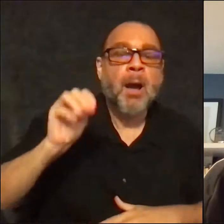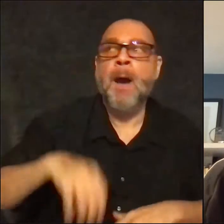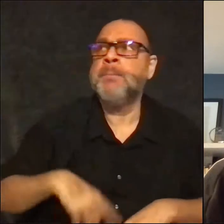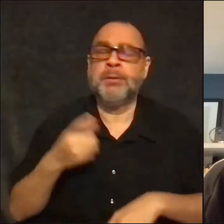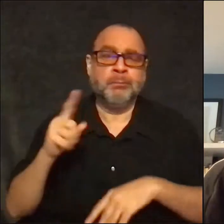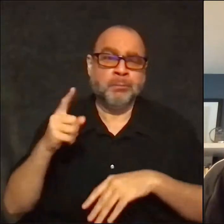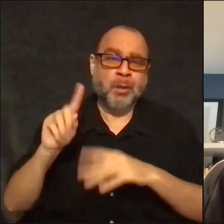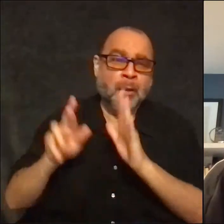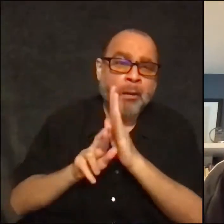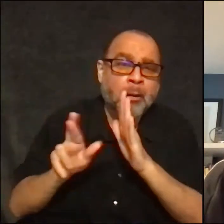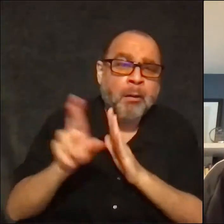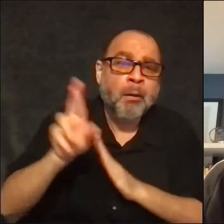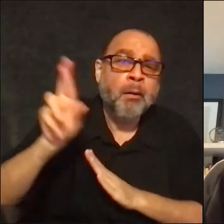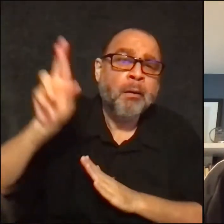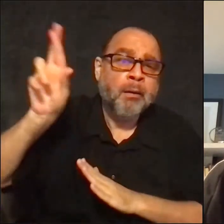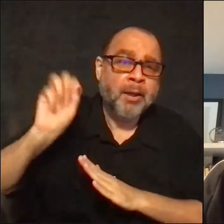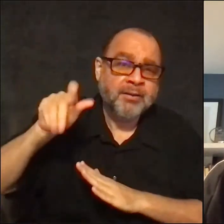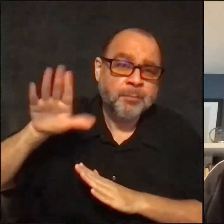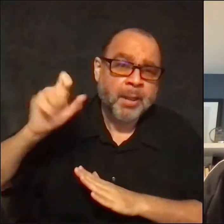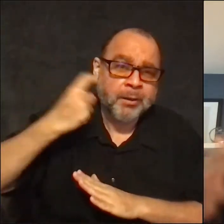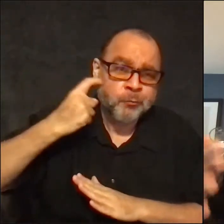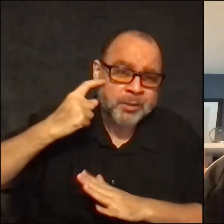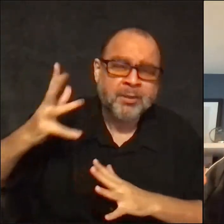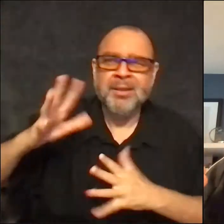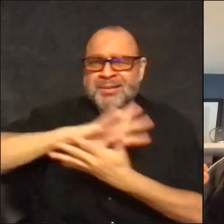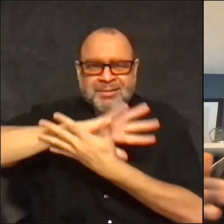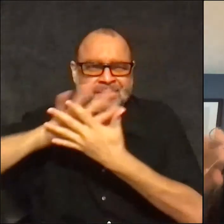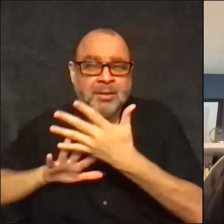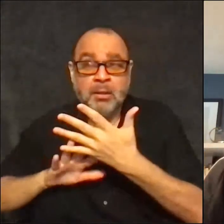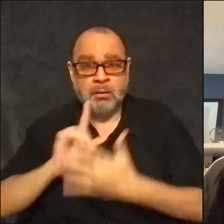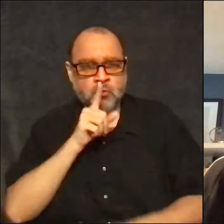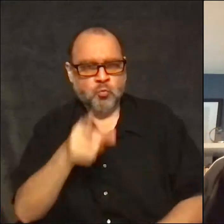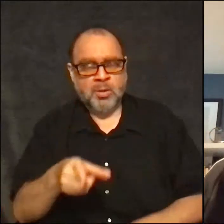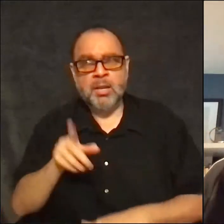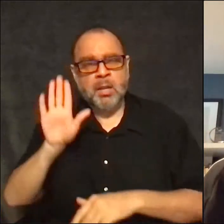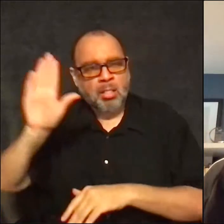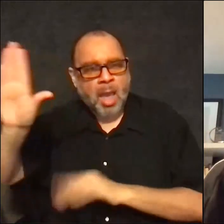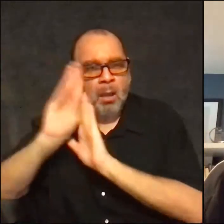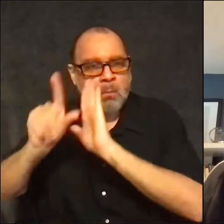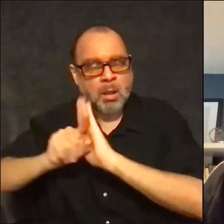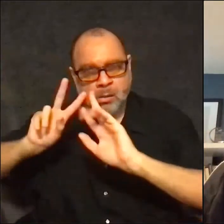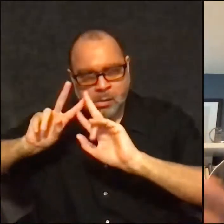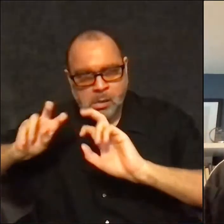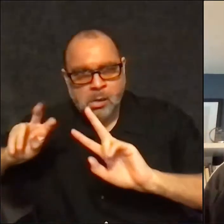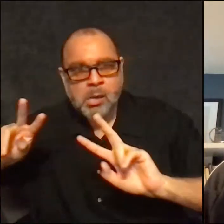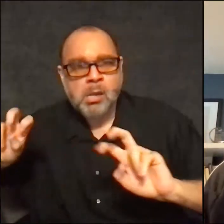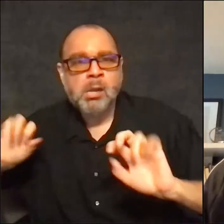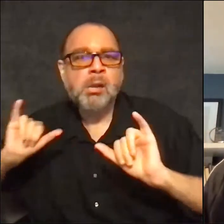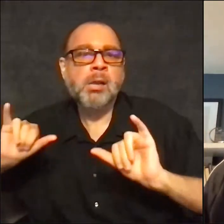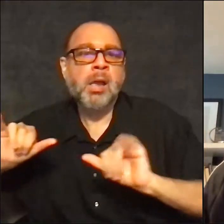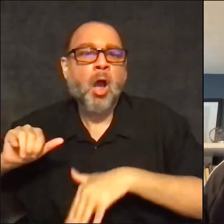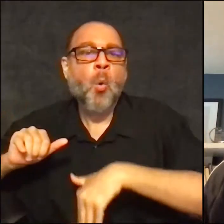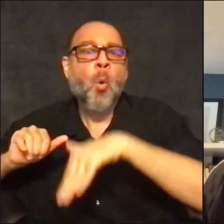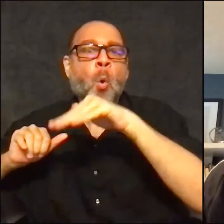handed things that allowed them to navigate power and privilege and get to the level that they're at now. But as we all know, many of